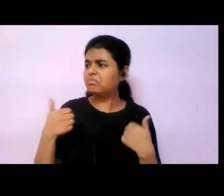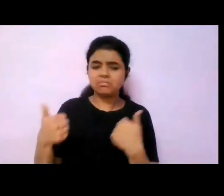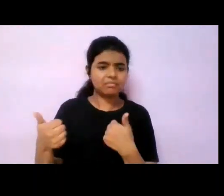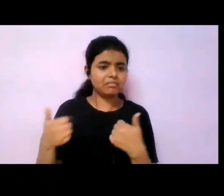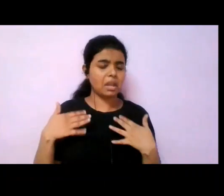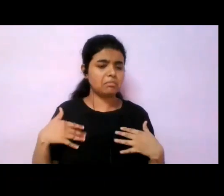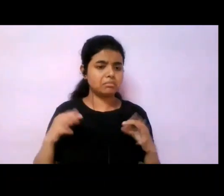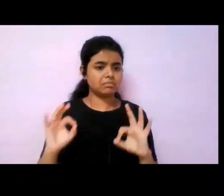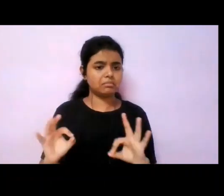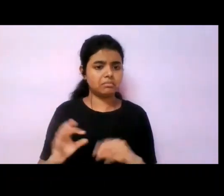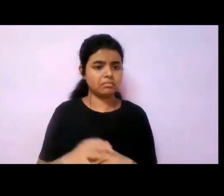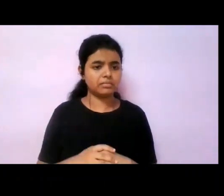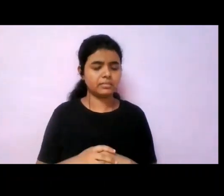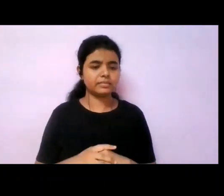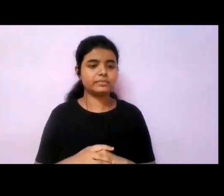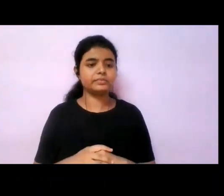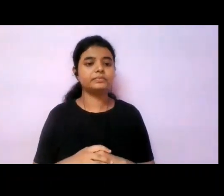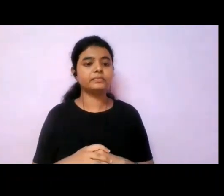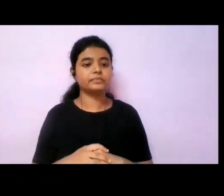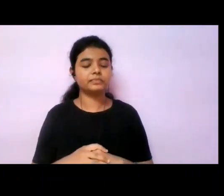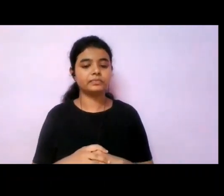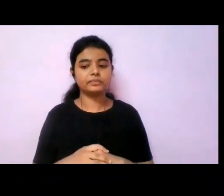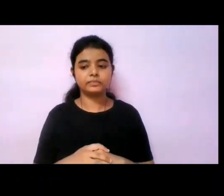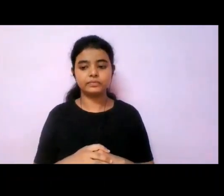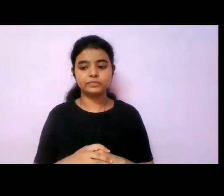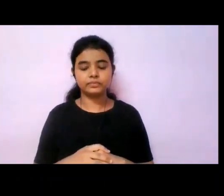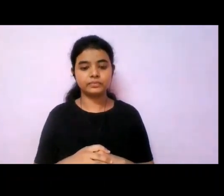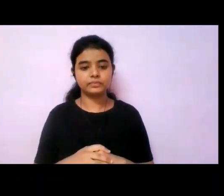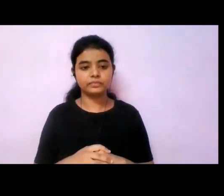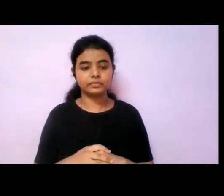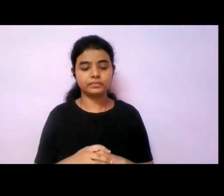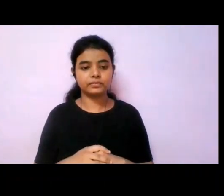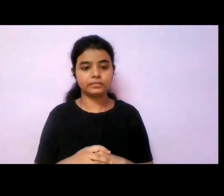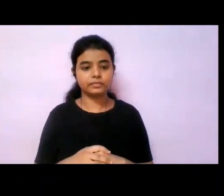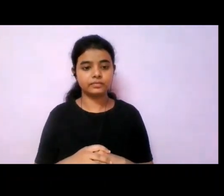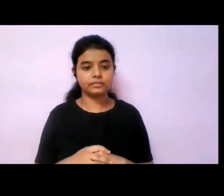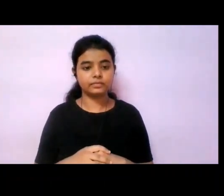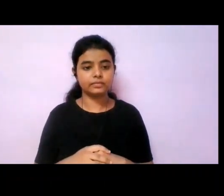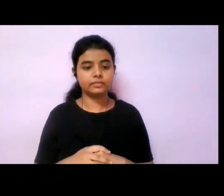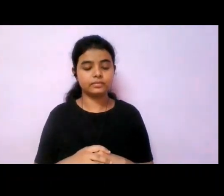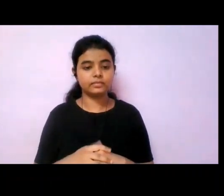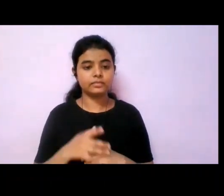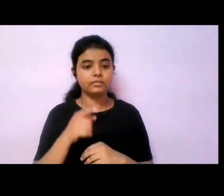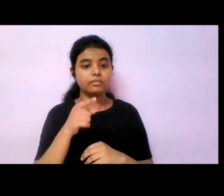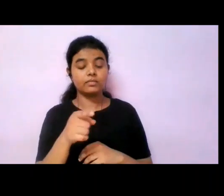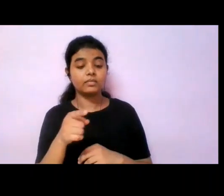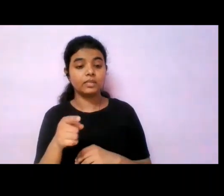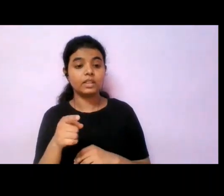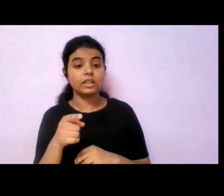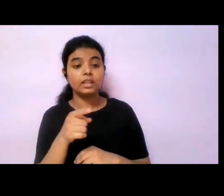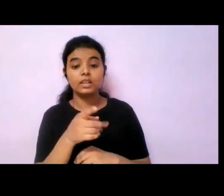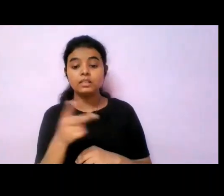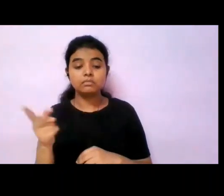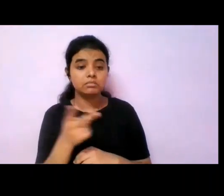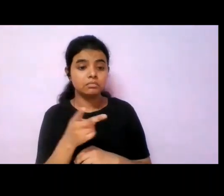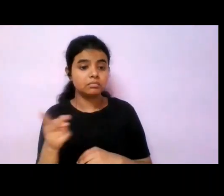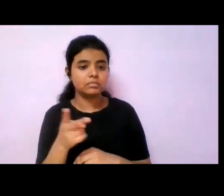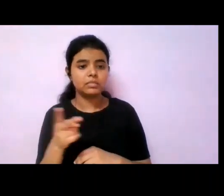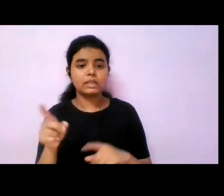to Rosa and to Boris if he's around. With that, Dorothy marches past Tina into the huge